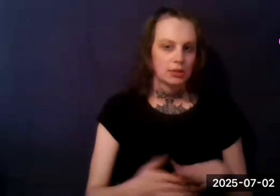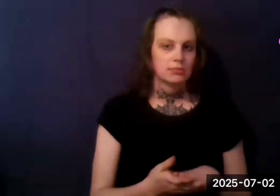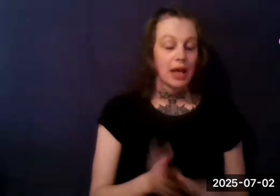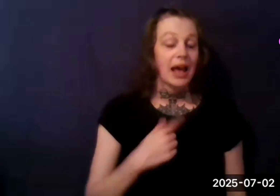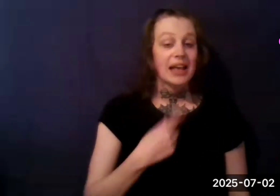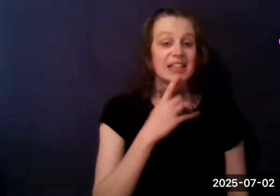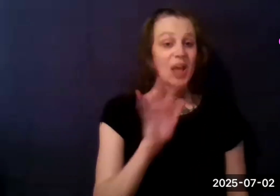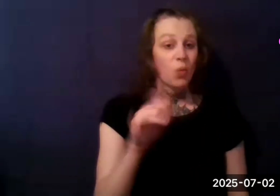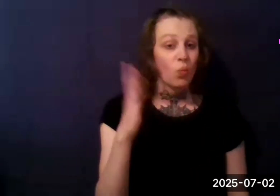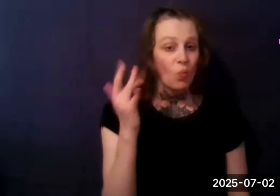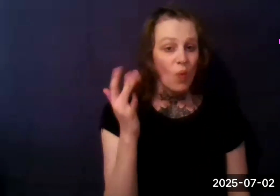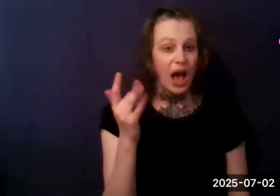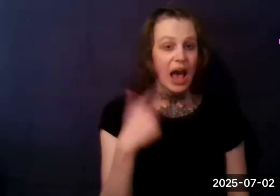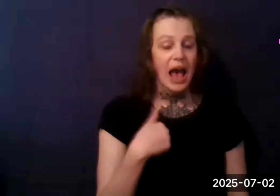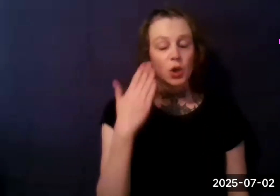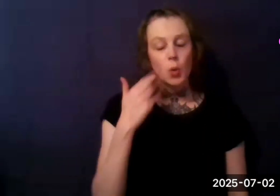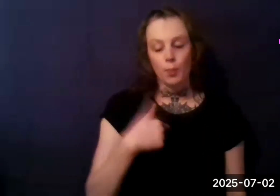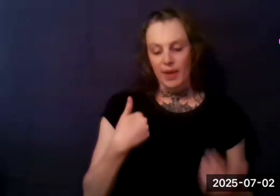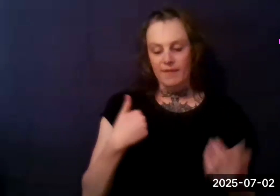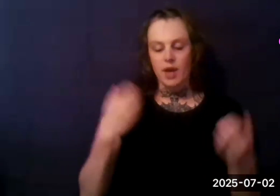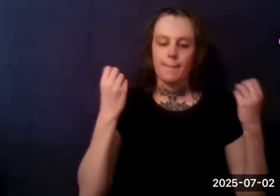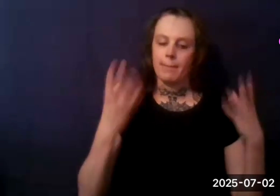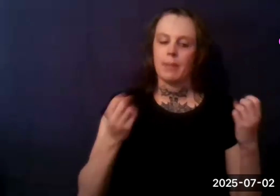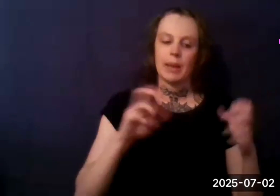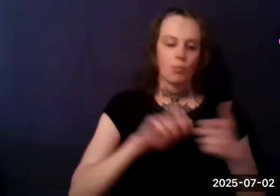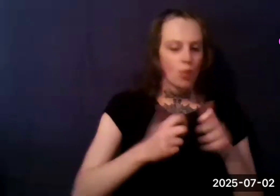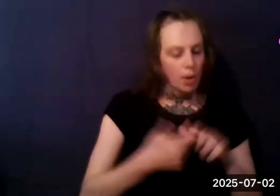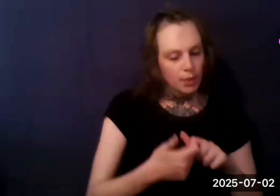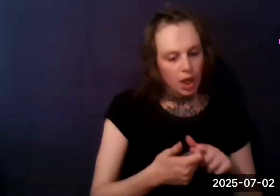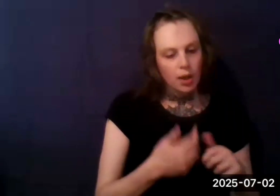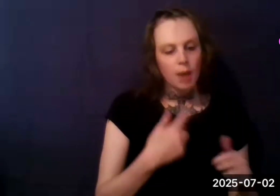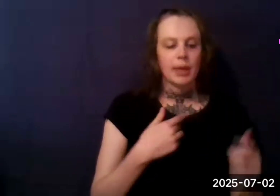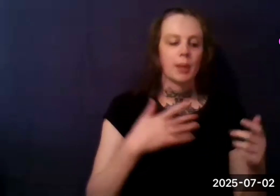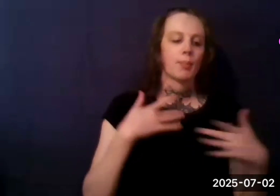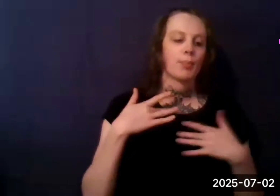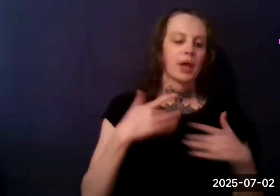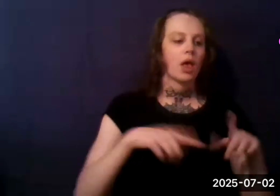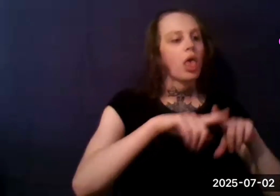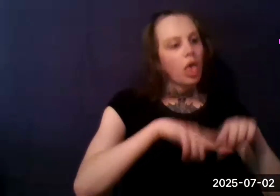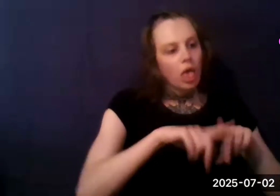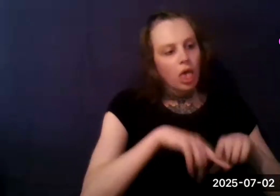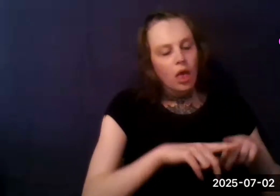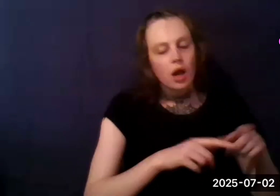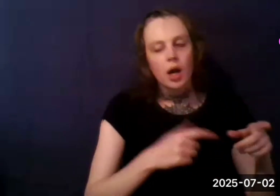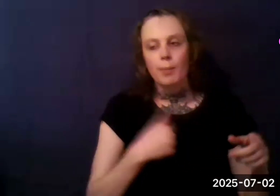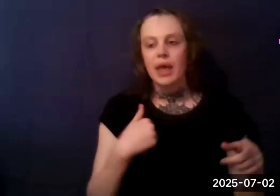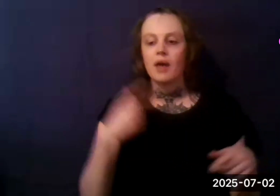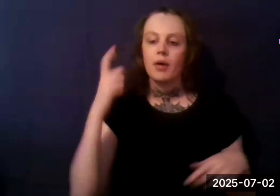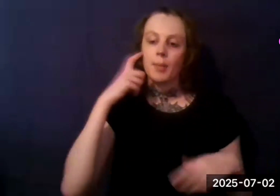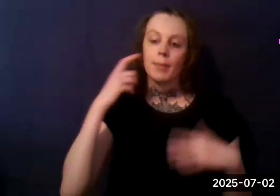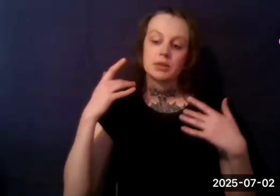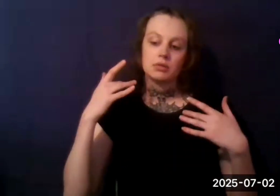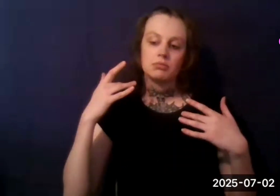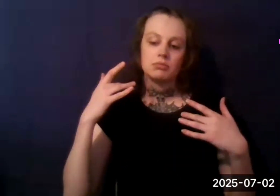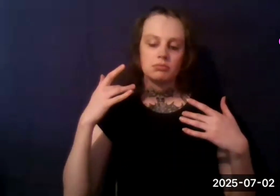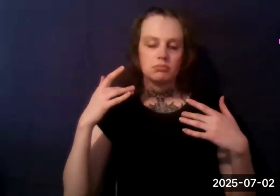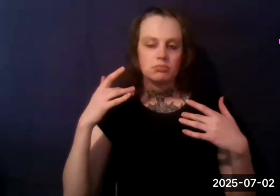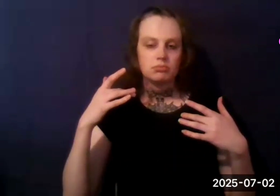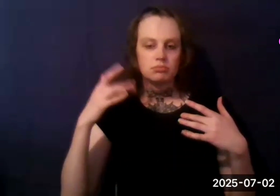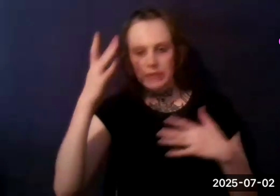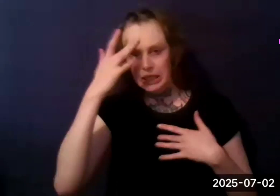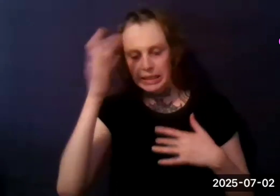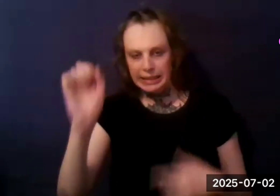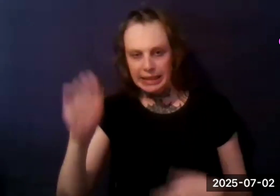I have, like maybe being codependent, different mental illness stuff, I would probably still have those problems regardless whether or not I'm an alcoholic. But because I'm